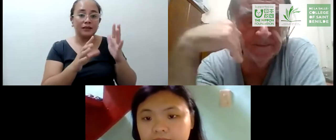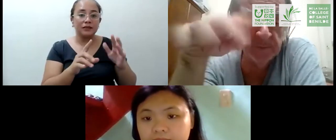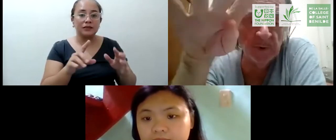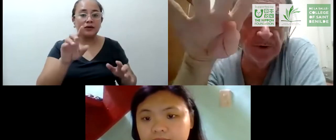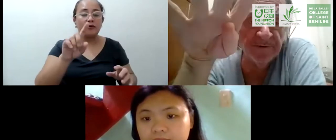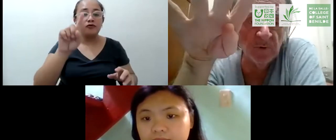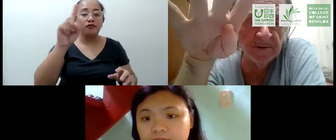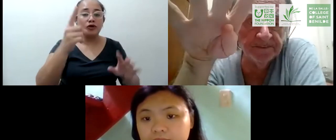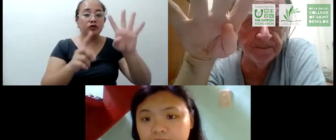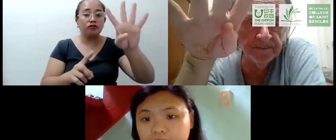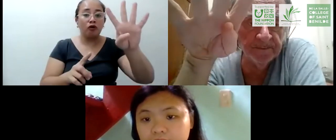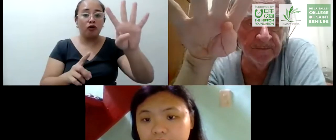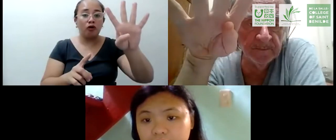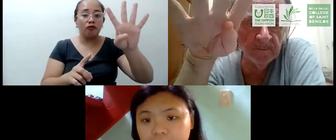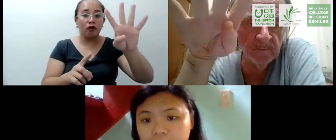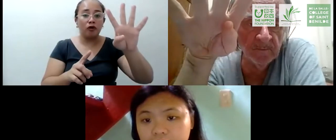shapes. First four.